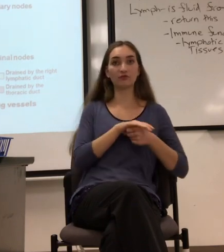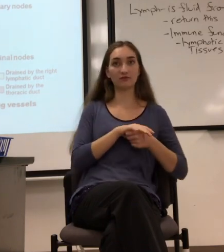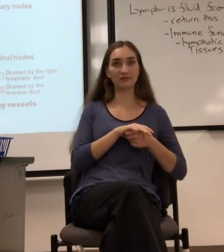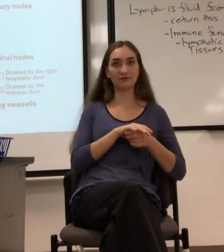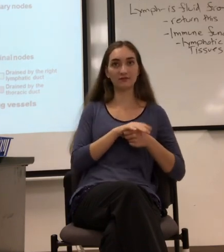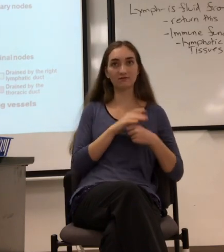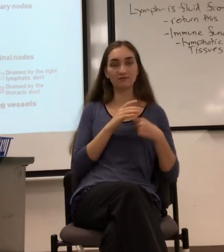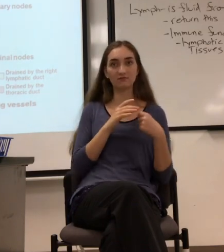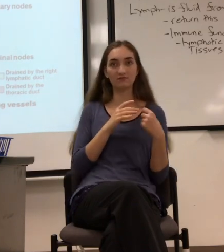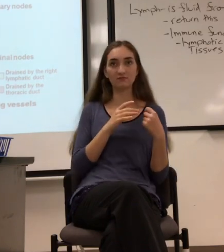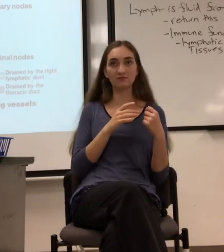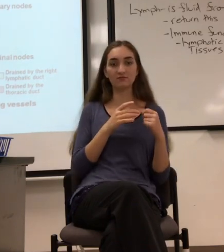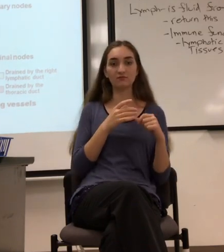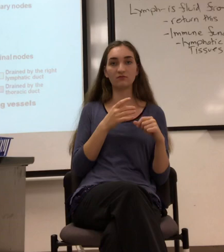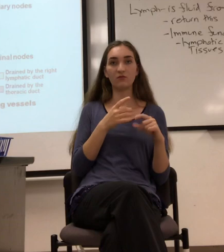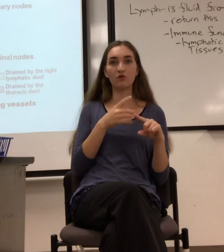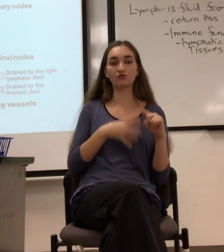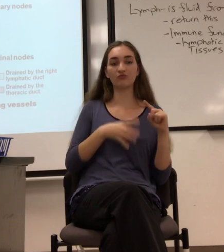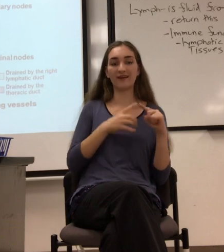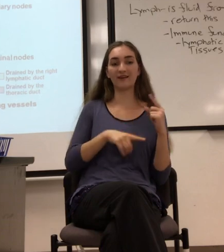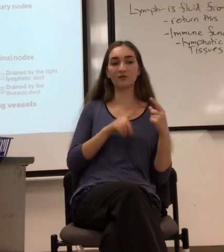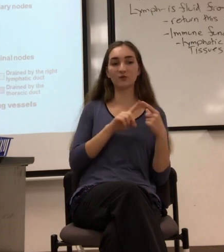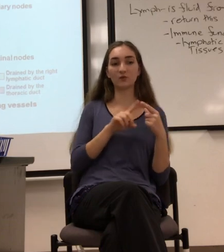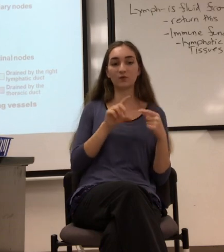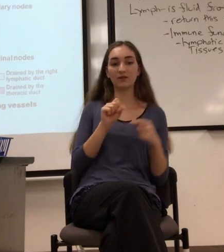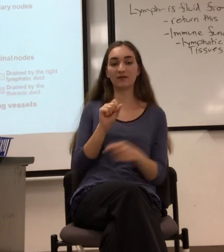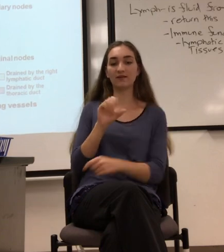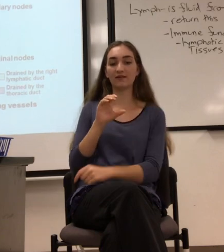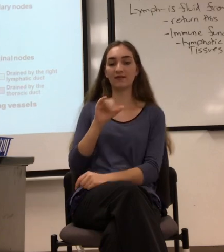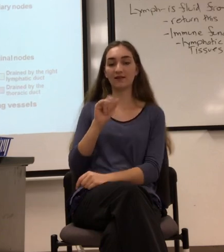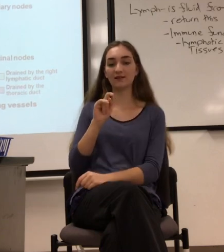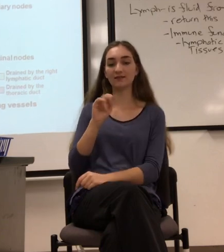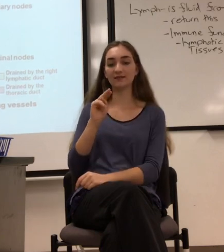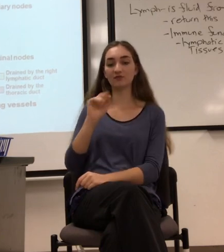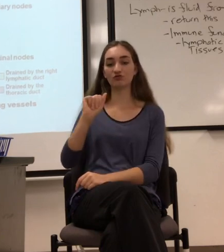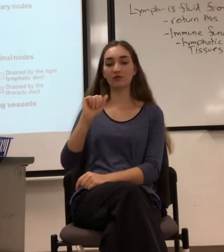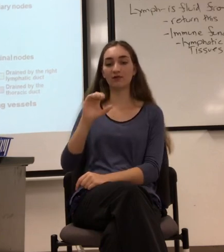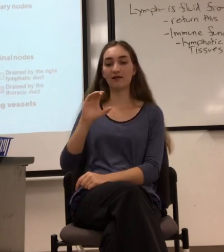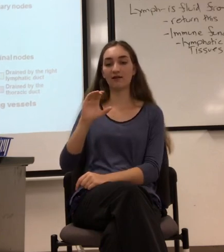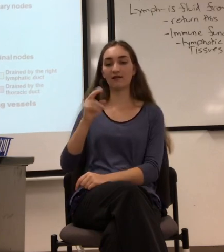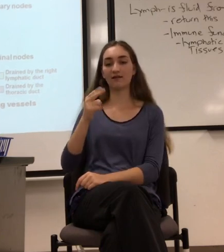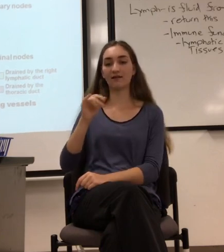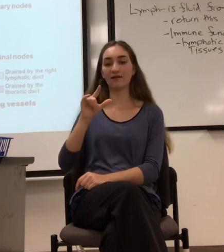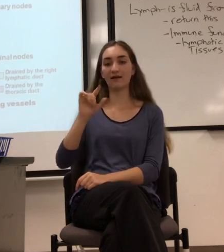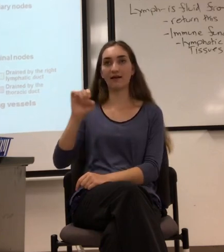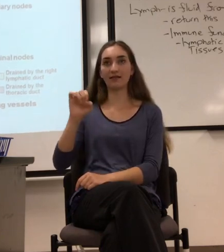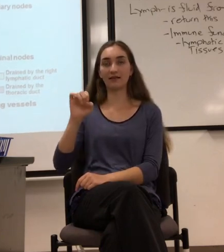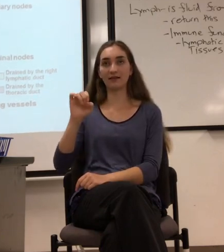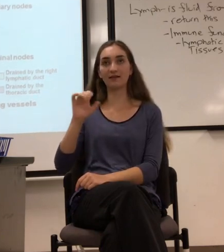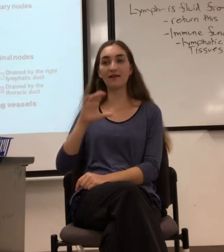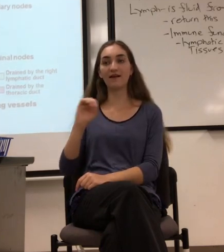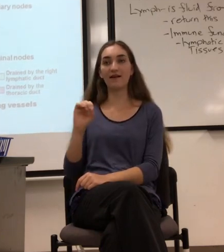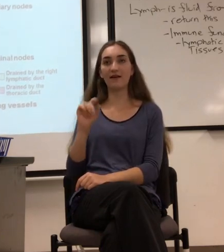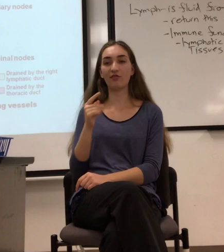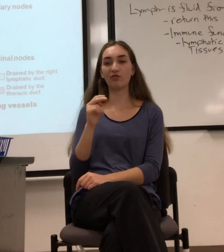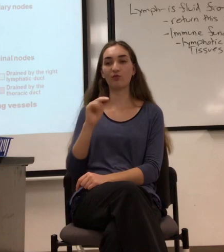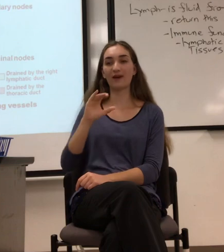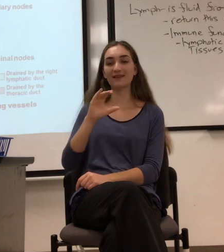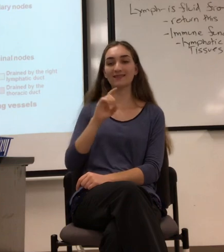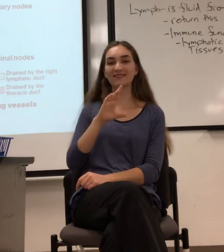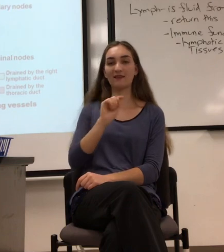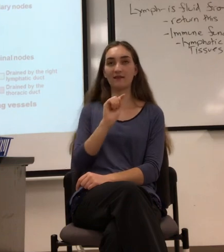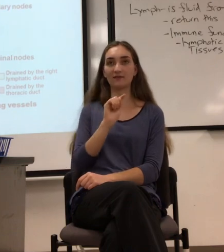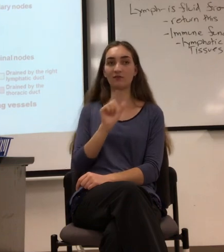drained to cisterna chyli and to thoracic duct, which drains right there on the left